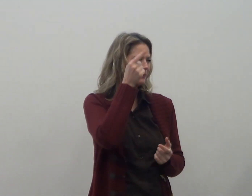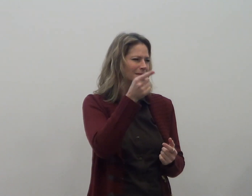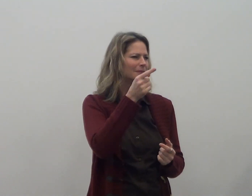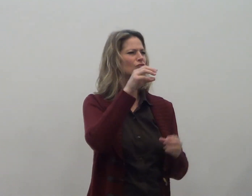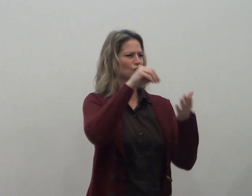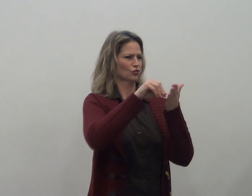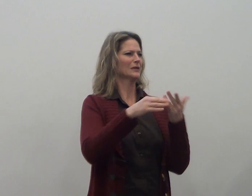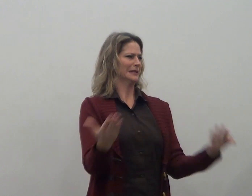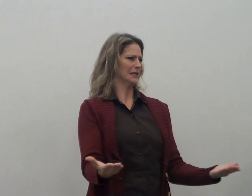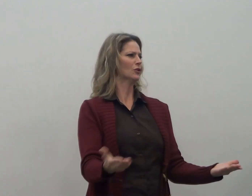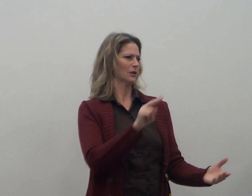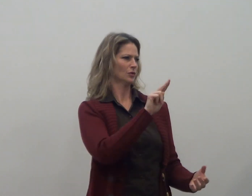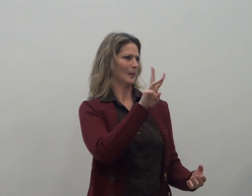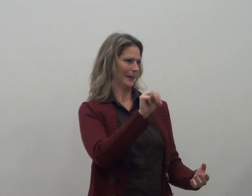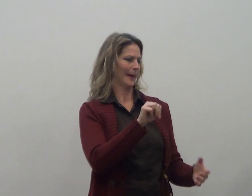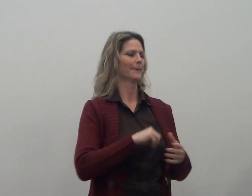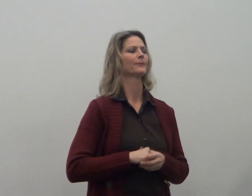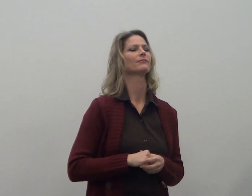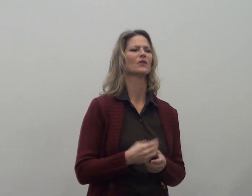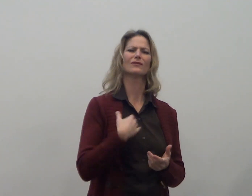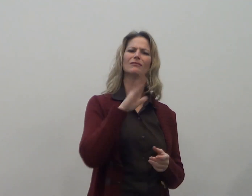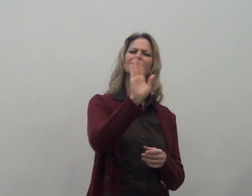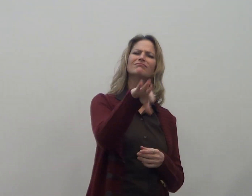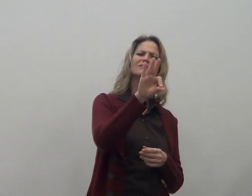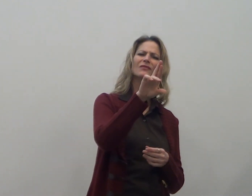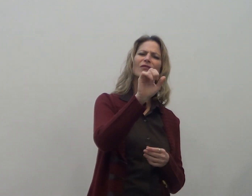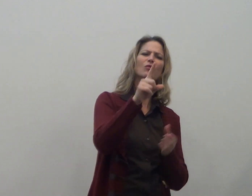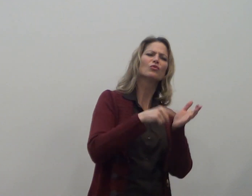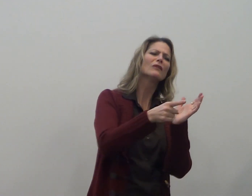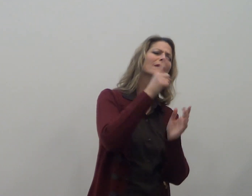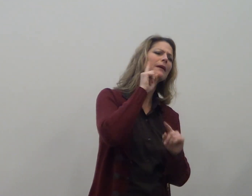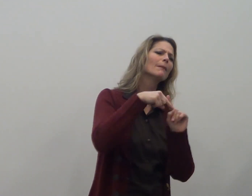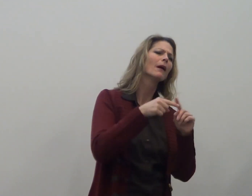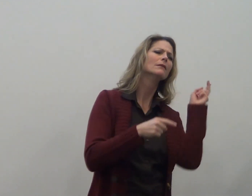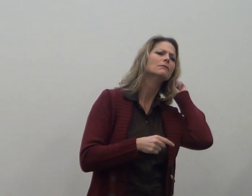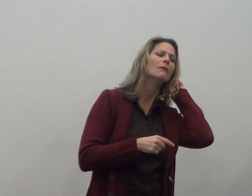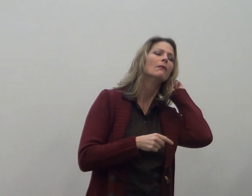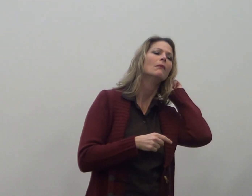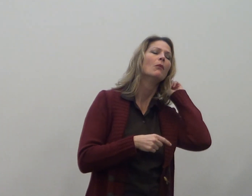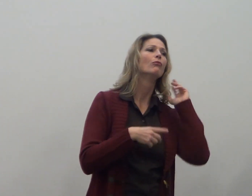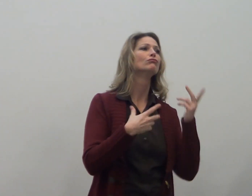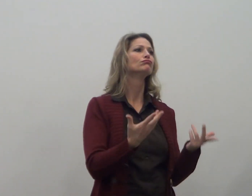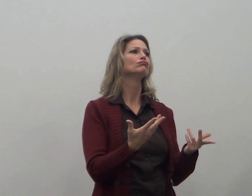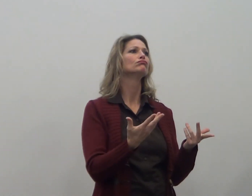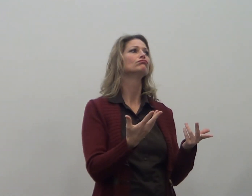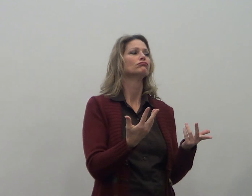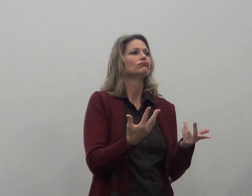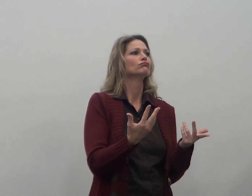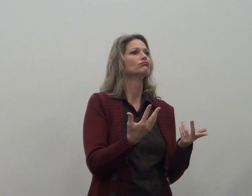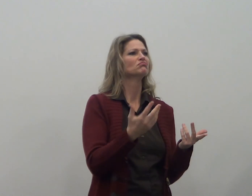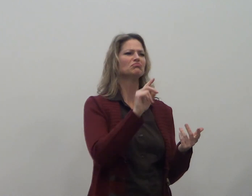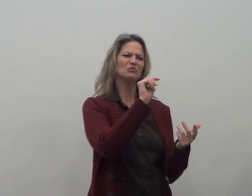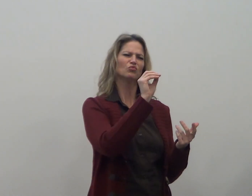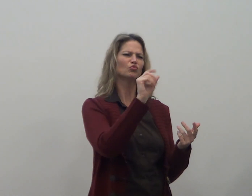And I asked him what he thought about cochlear implants, and he said that it can be used as a tool, much like a hearing